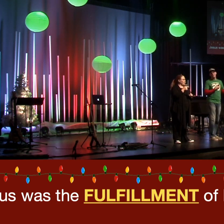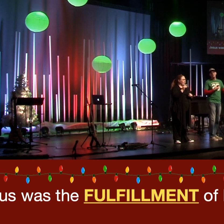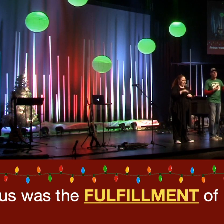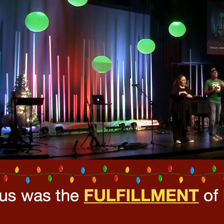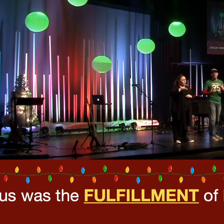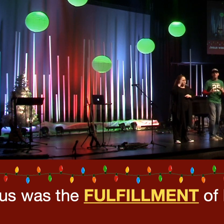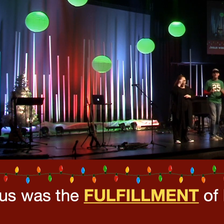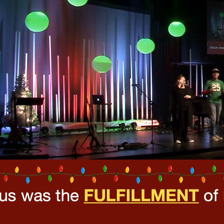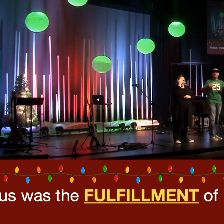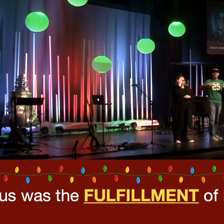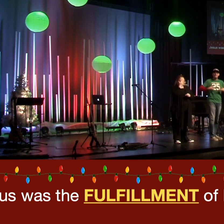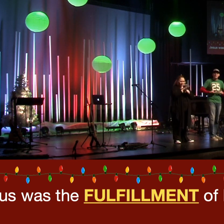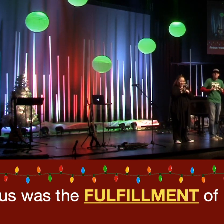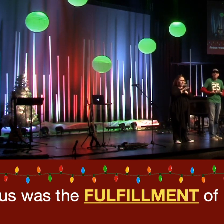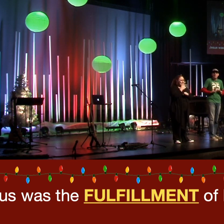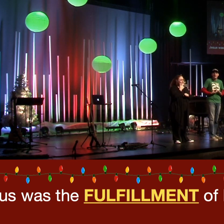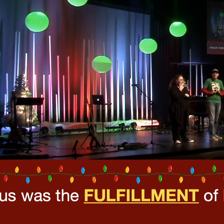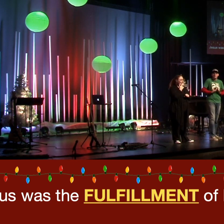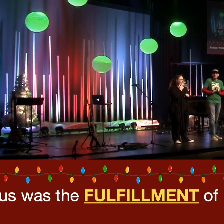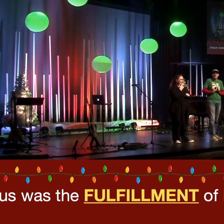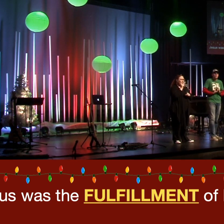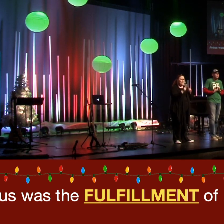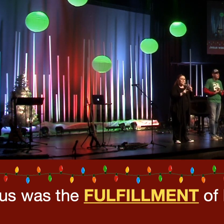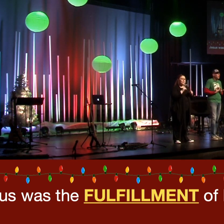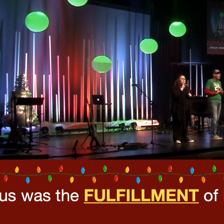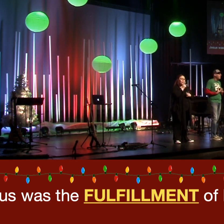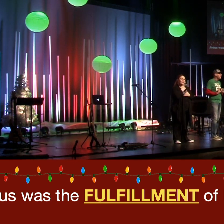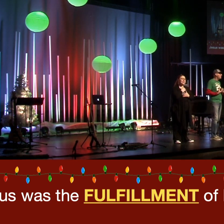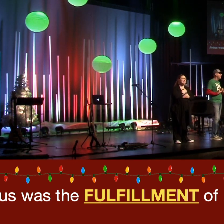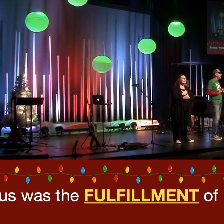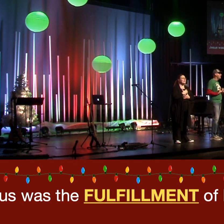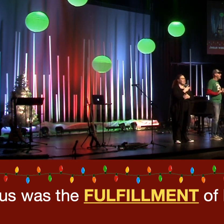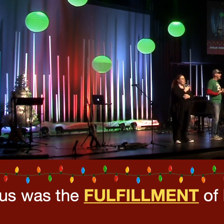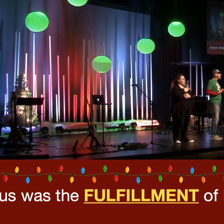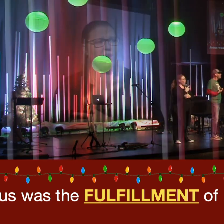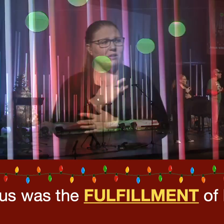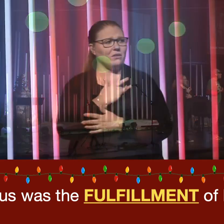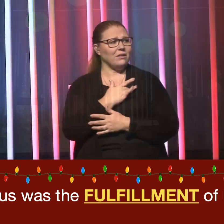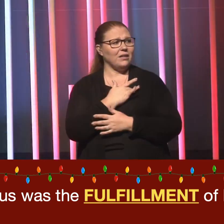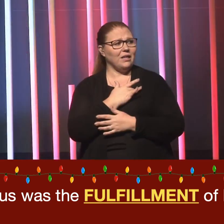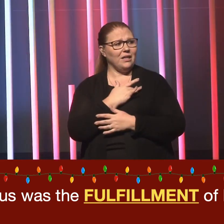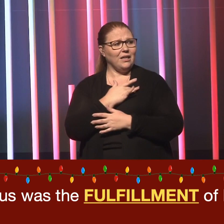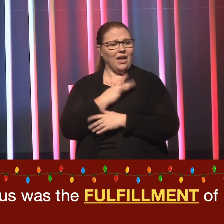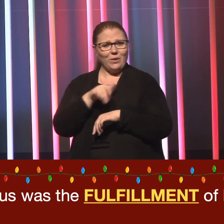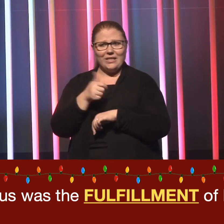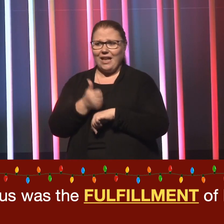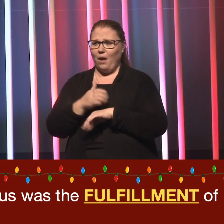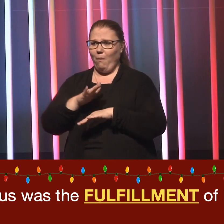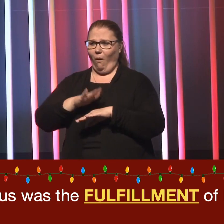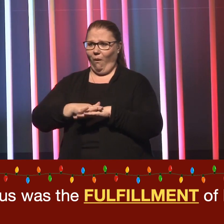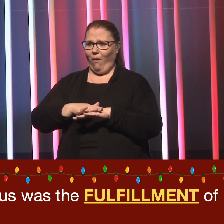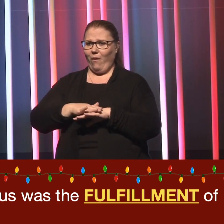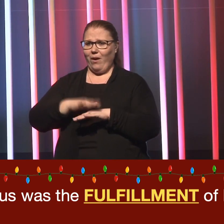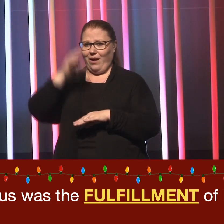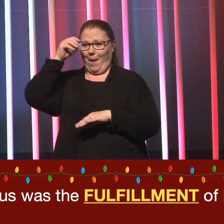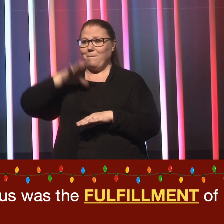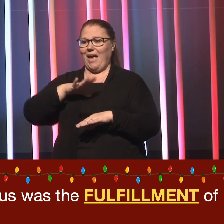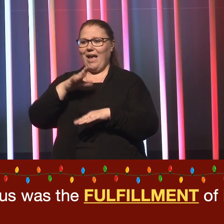understood and Luke knew enough to say there's a deep desire inside the people's heart, and it was built off of this guy named